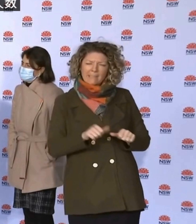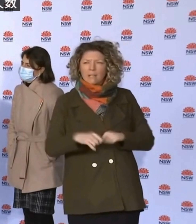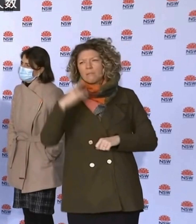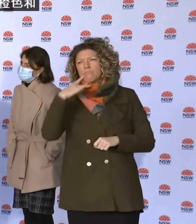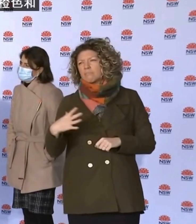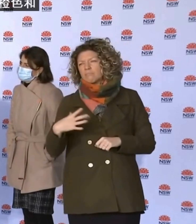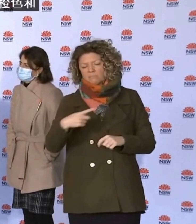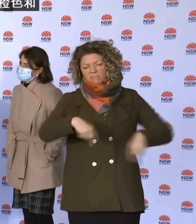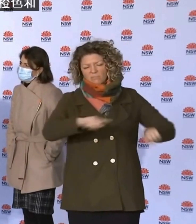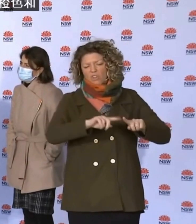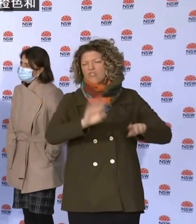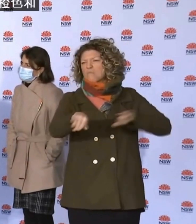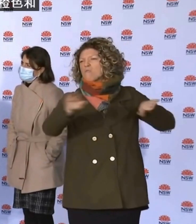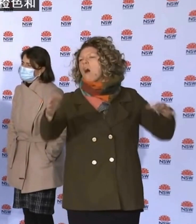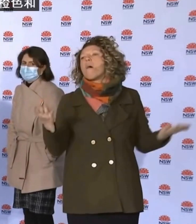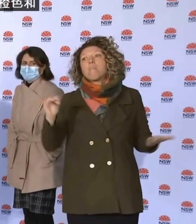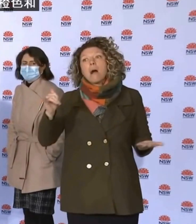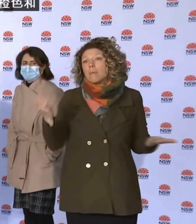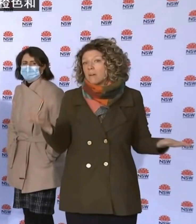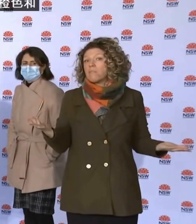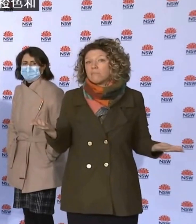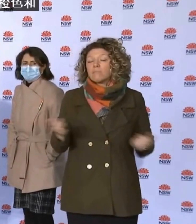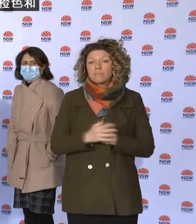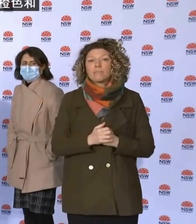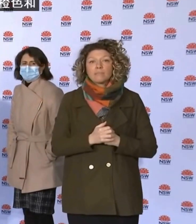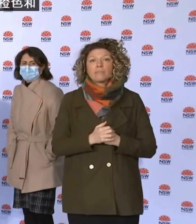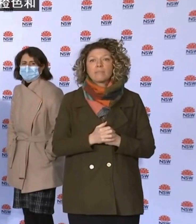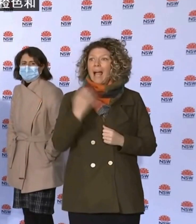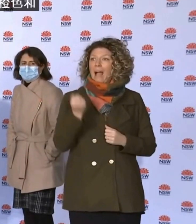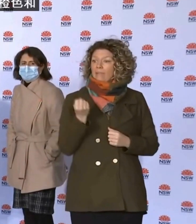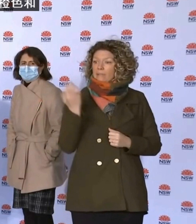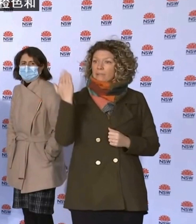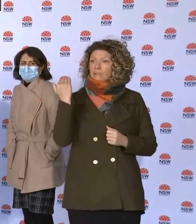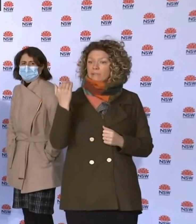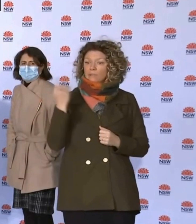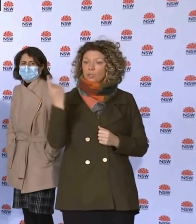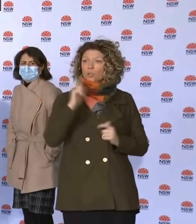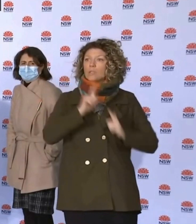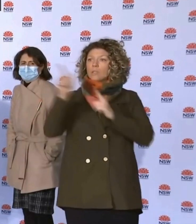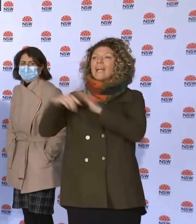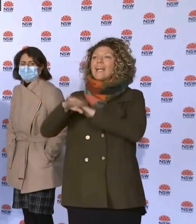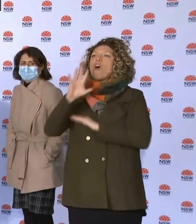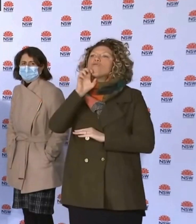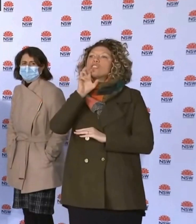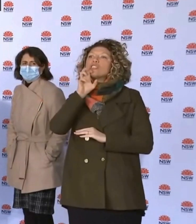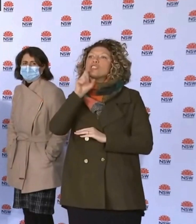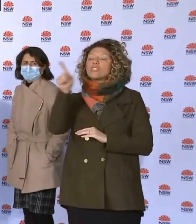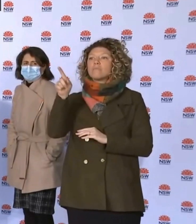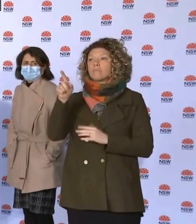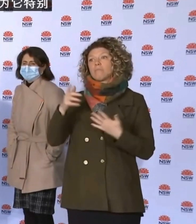in your office. We've had the case just of the people who went up to Orange, and there are issues there that are